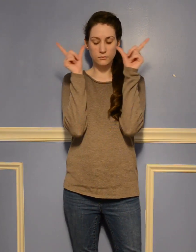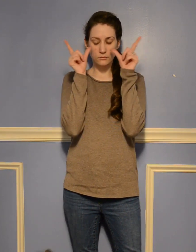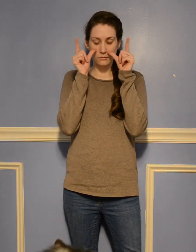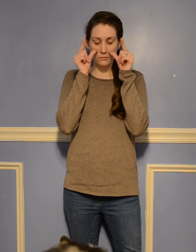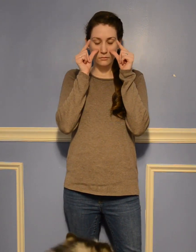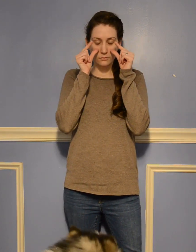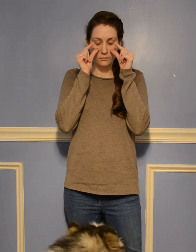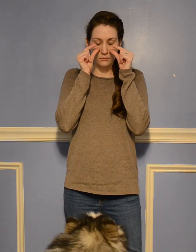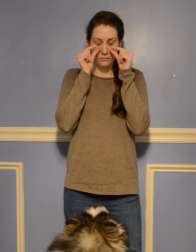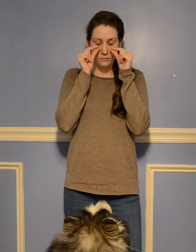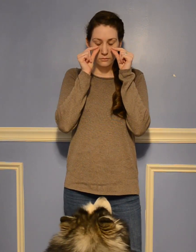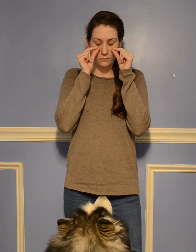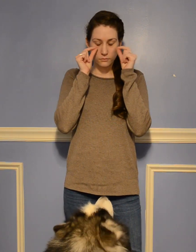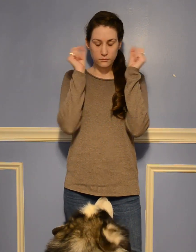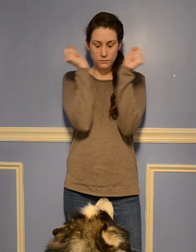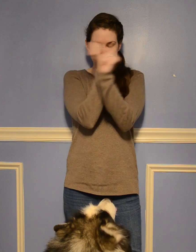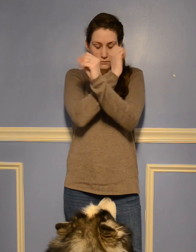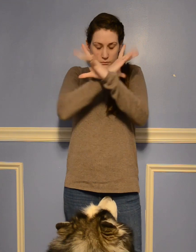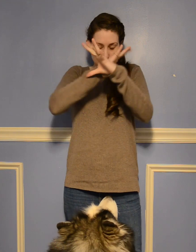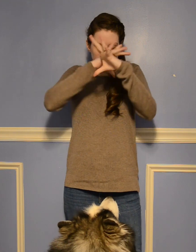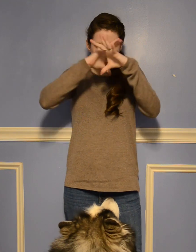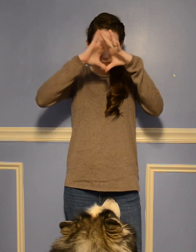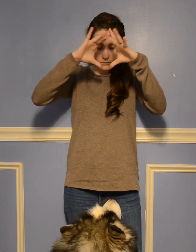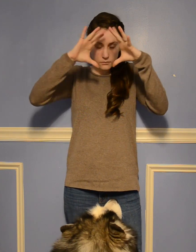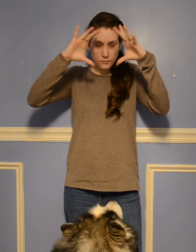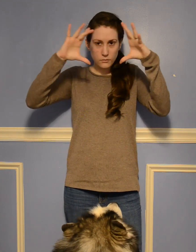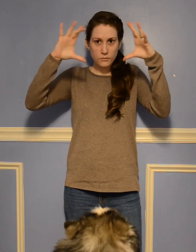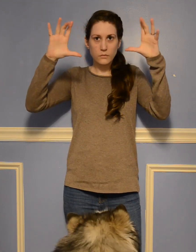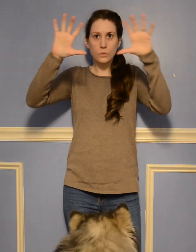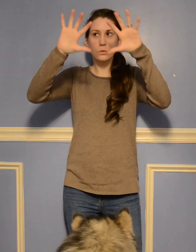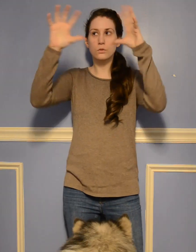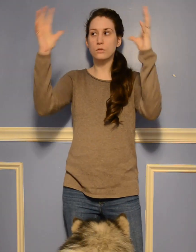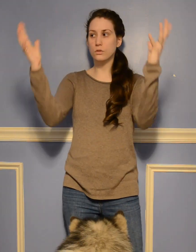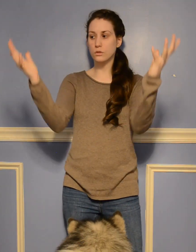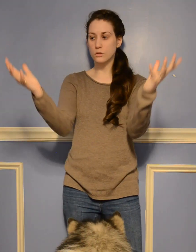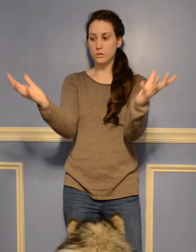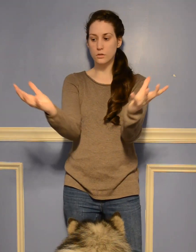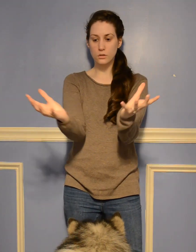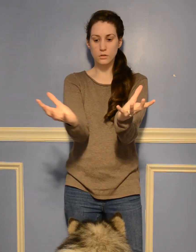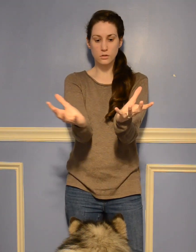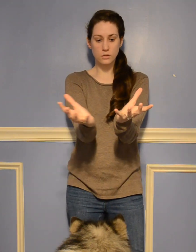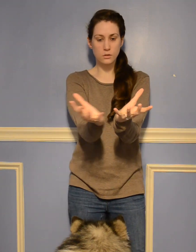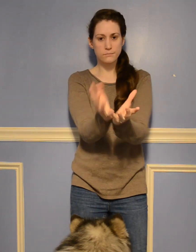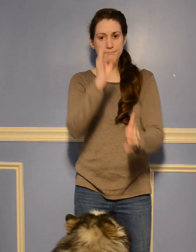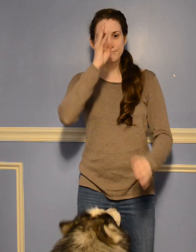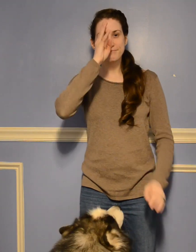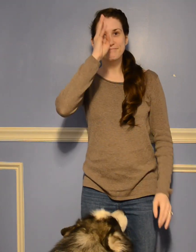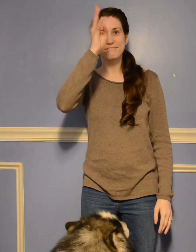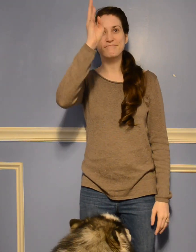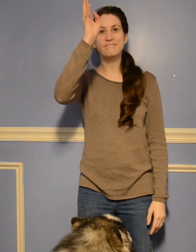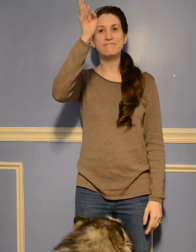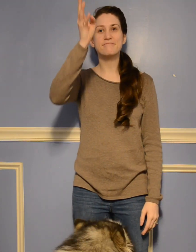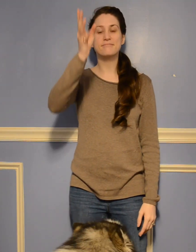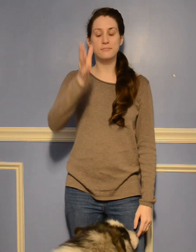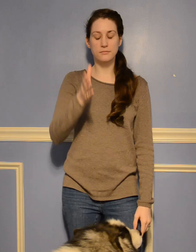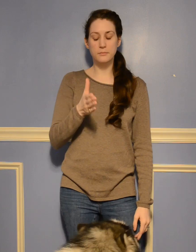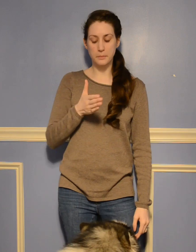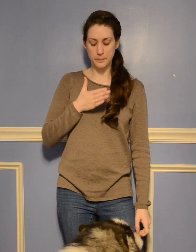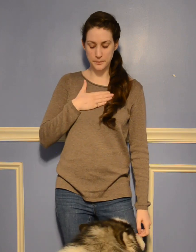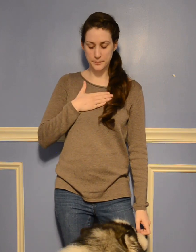close my eyes and I can see a world that's waiting up for me, that I call